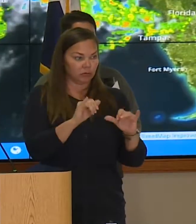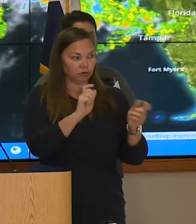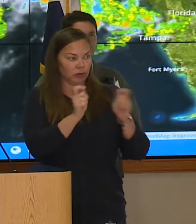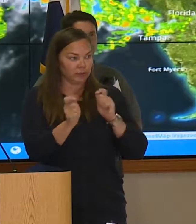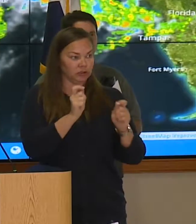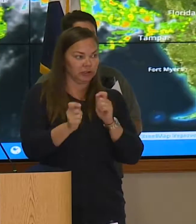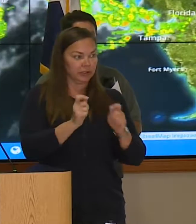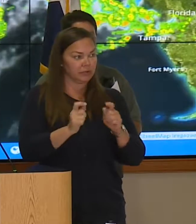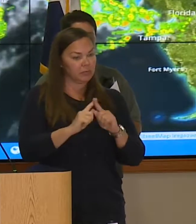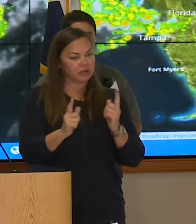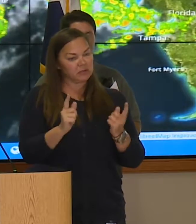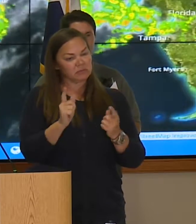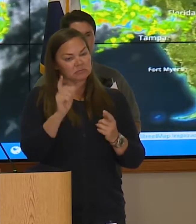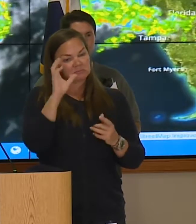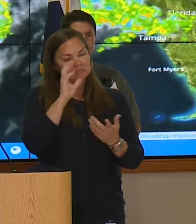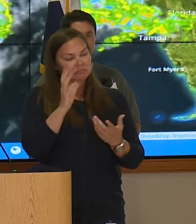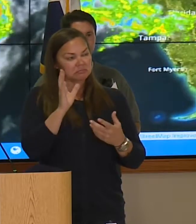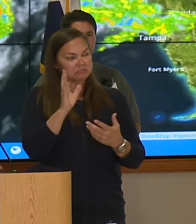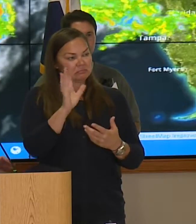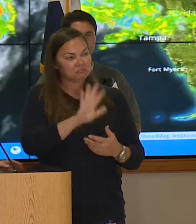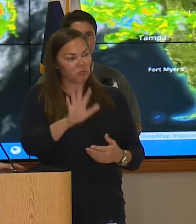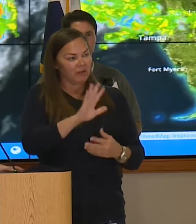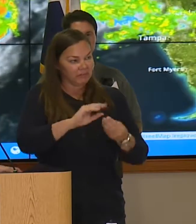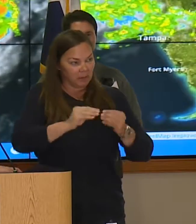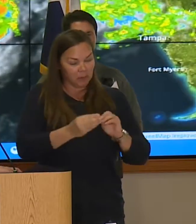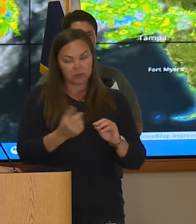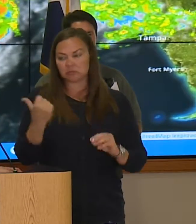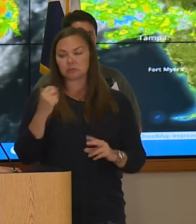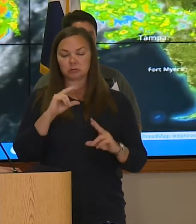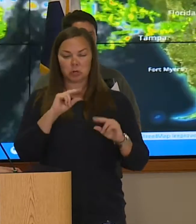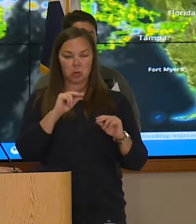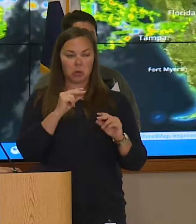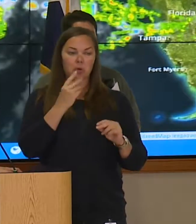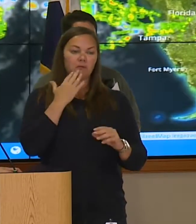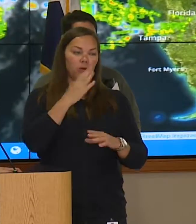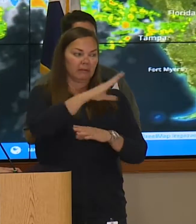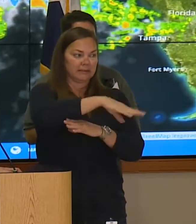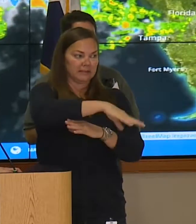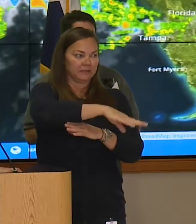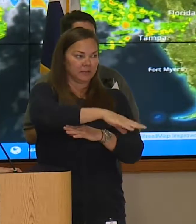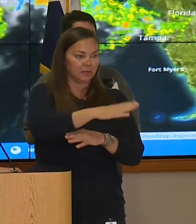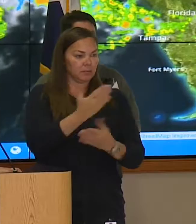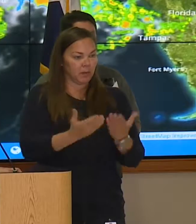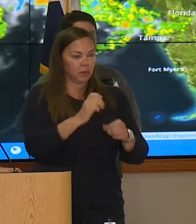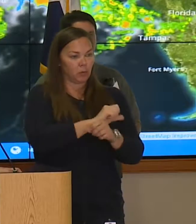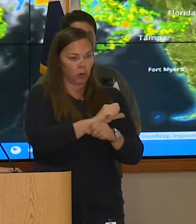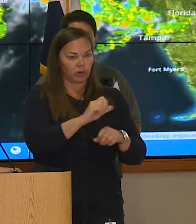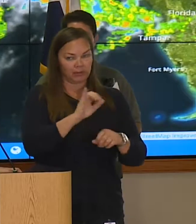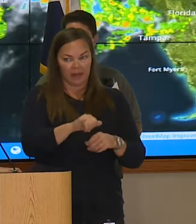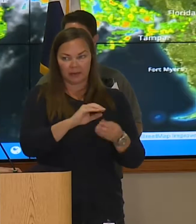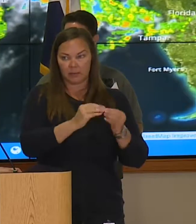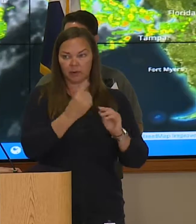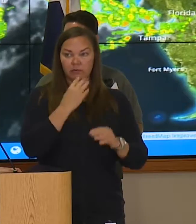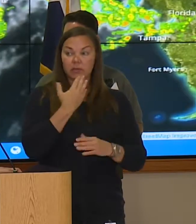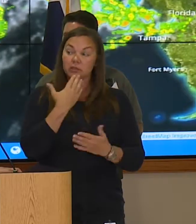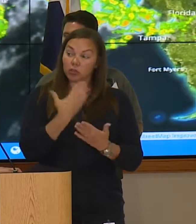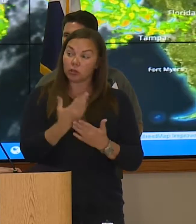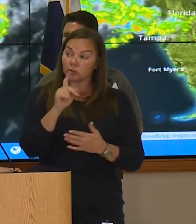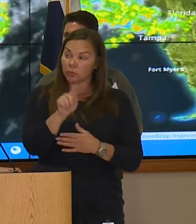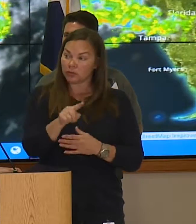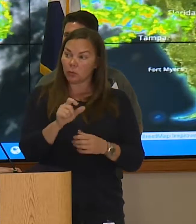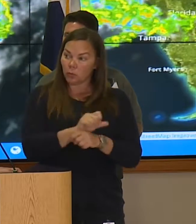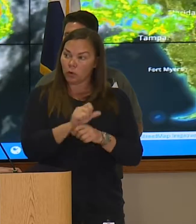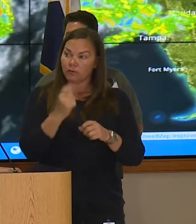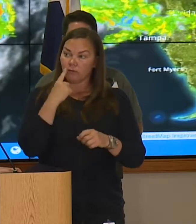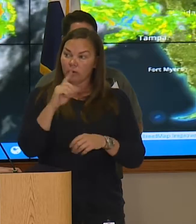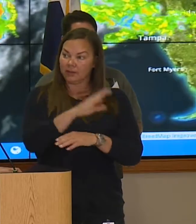you have a rough percentage? No, we'll have something for the evening briefing. Maybe we can work on that, the evening briefing. That's a good question. We'll